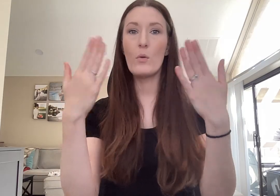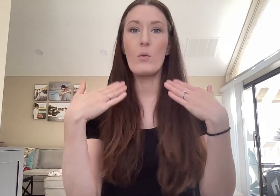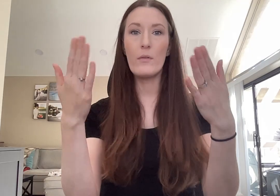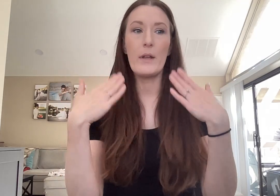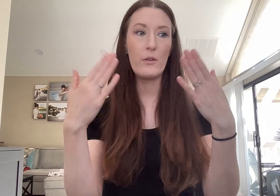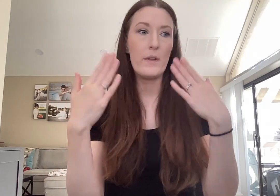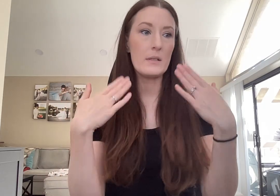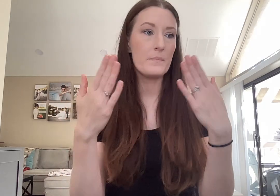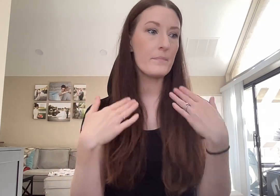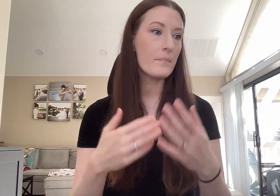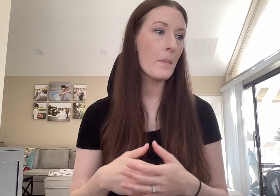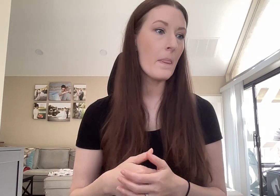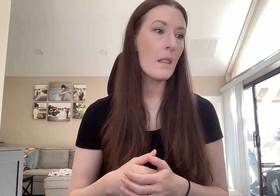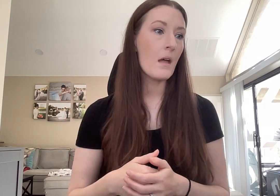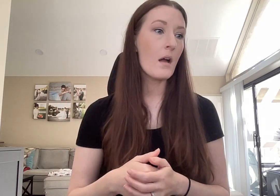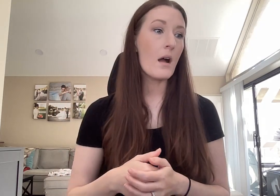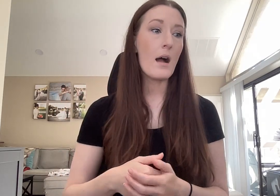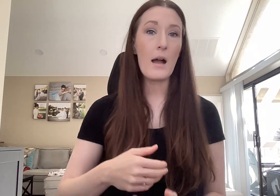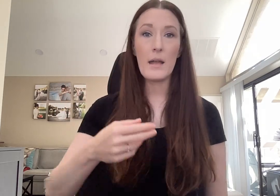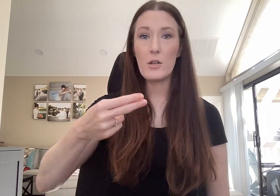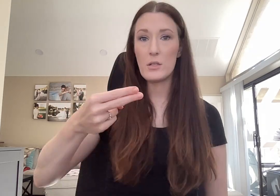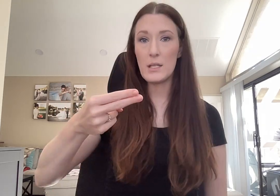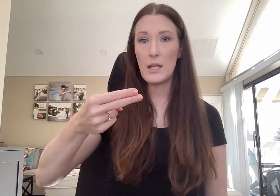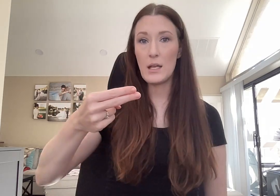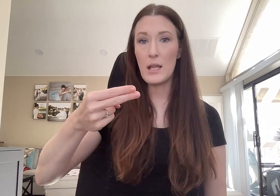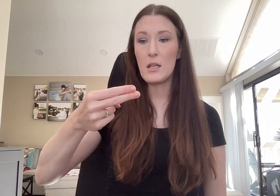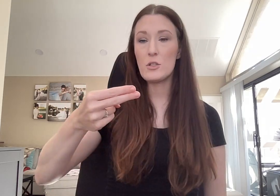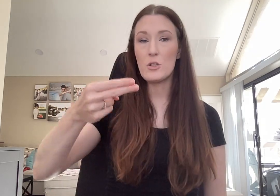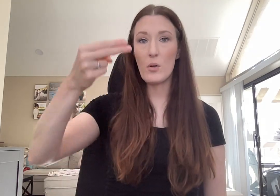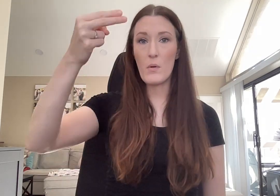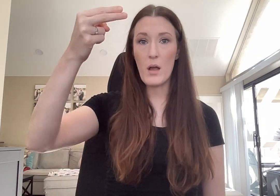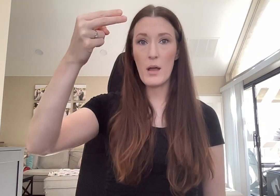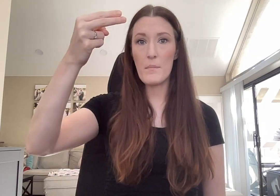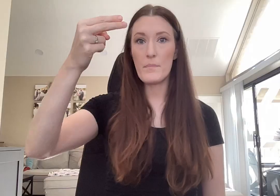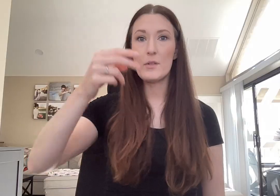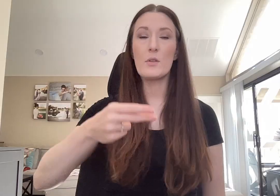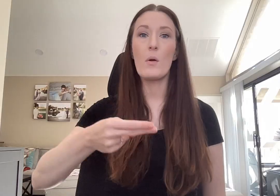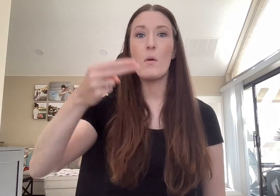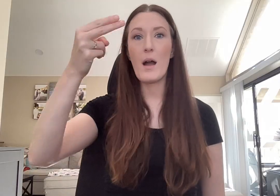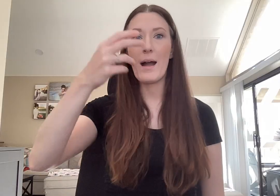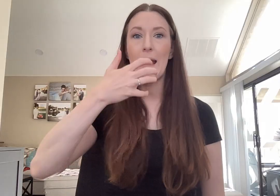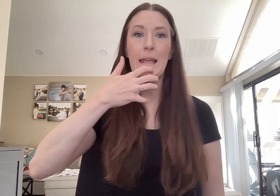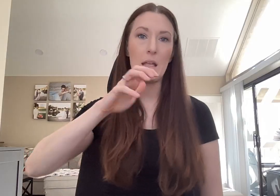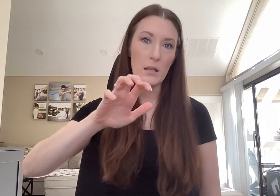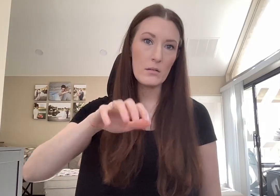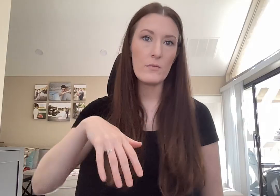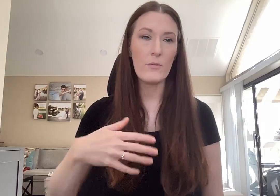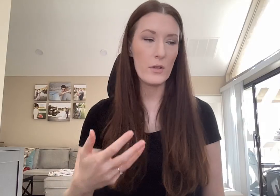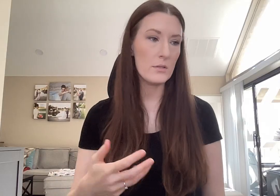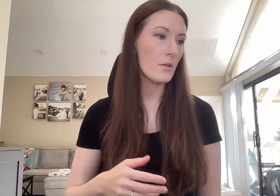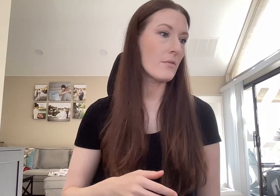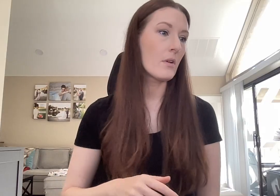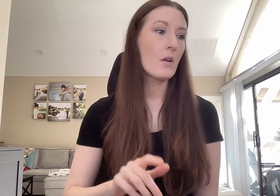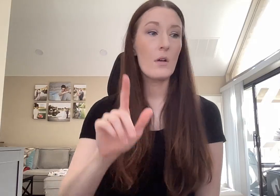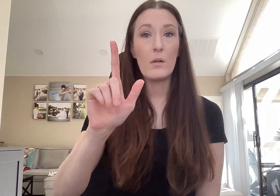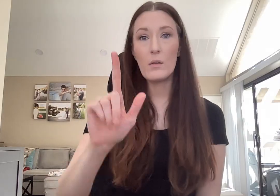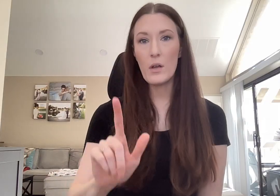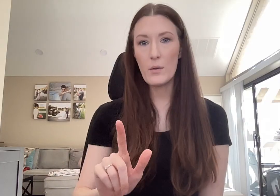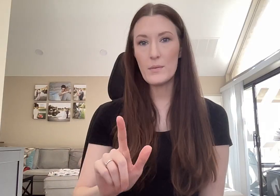cool, fan your face. High, you're gonna take an H, go up, so high heat for the stove. Low,